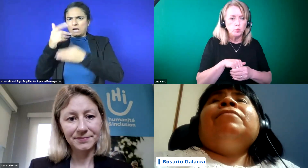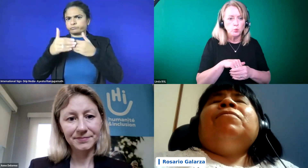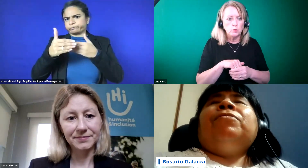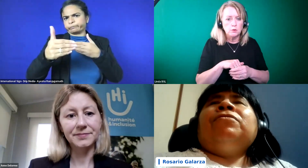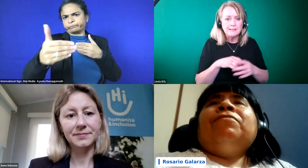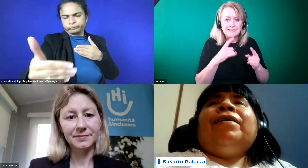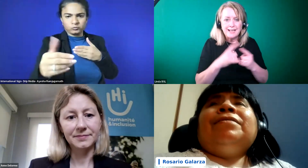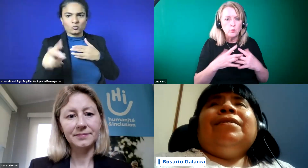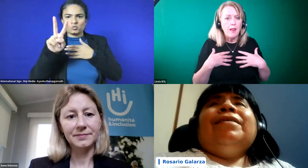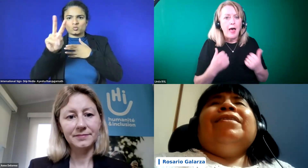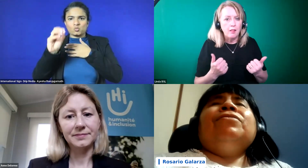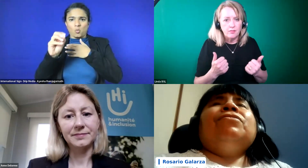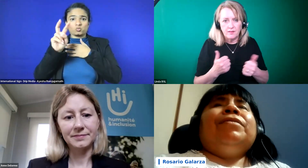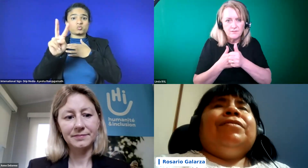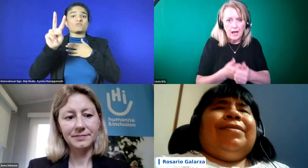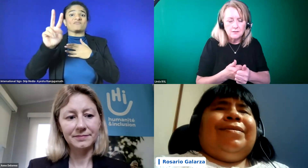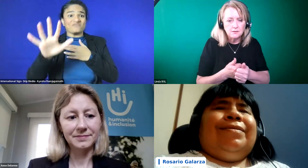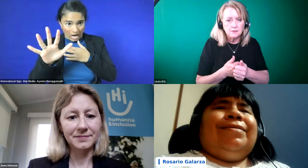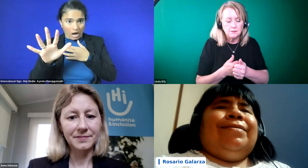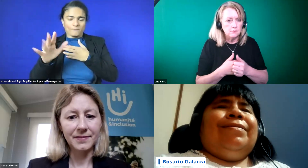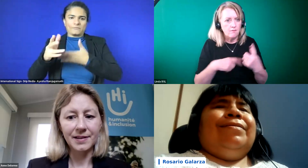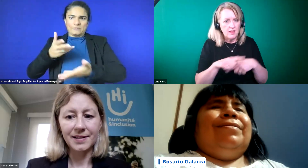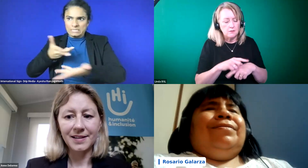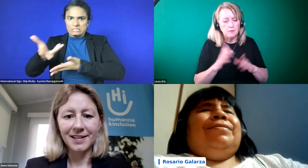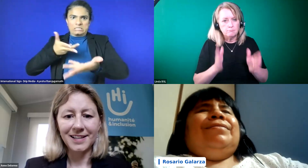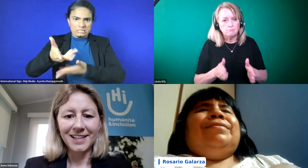sexual health and reproductive rights. Thank you so much.